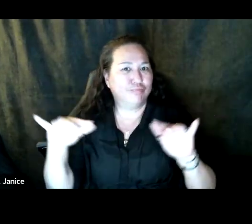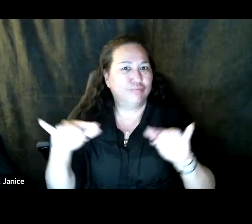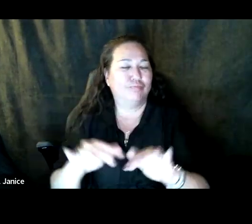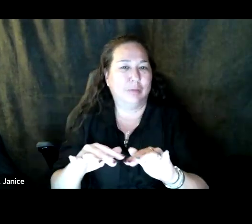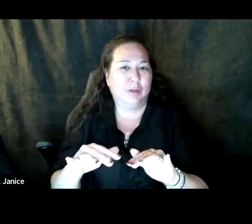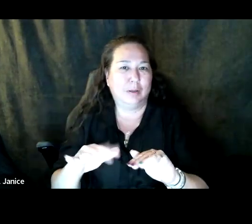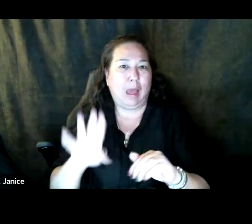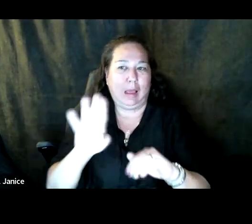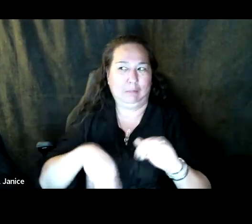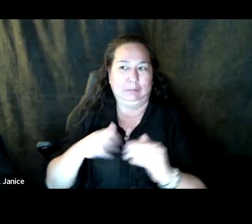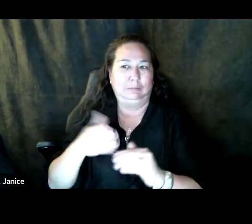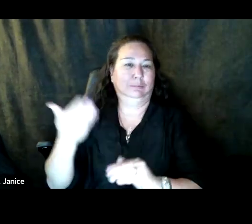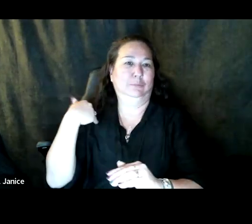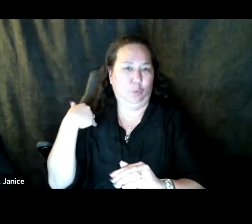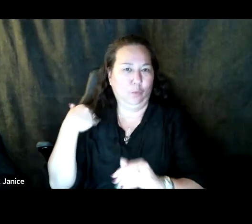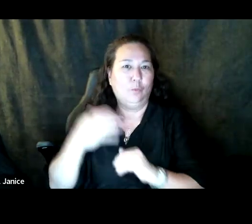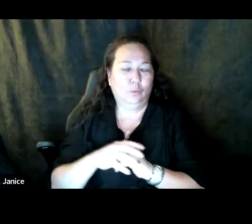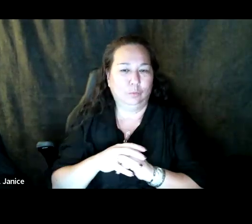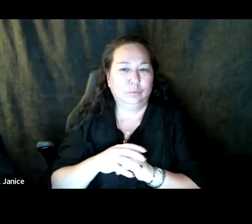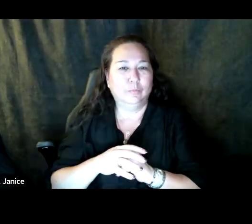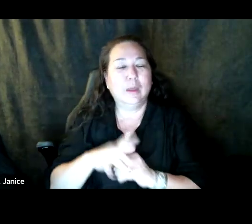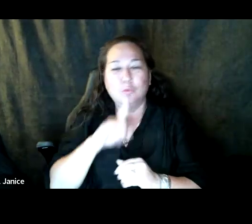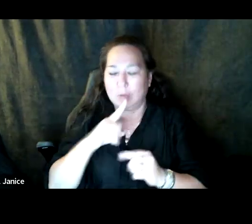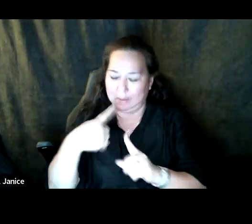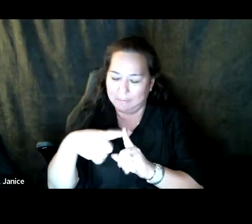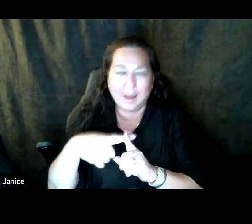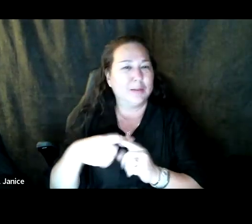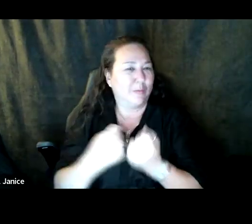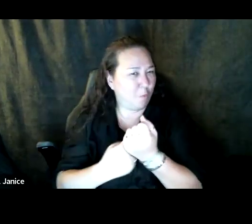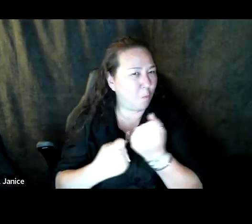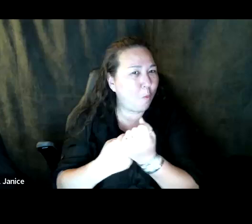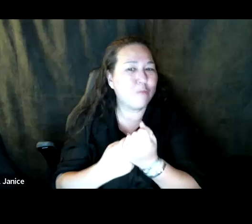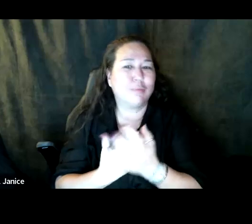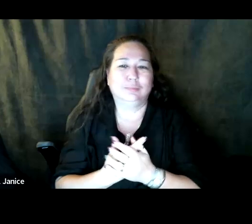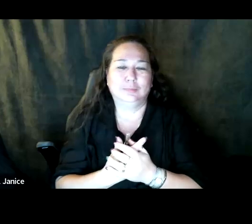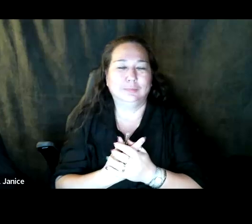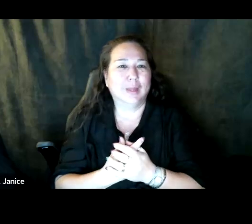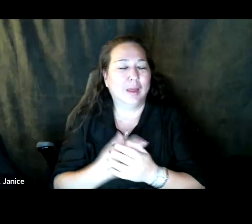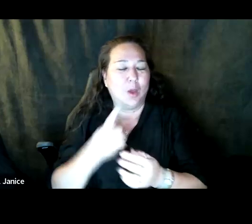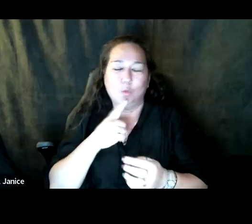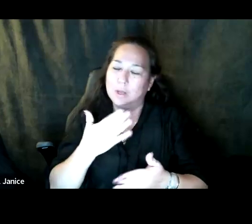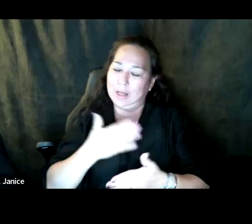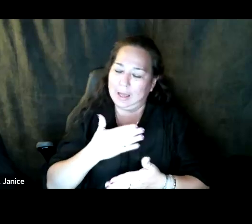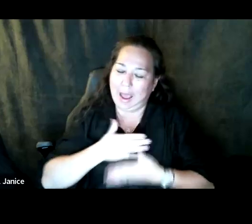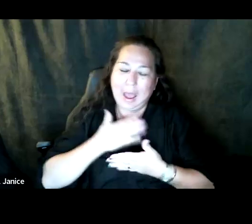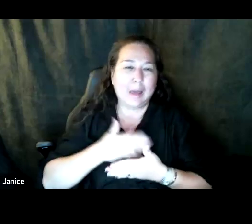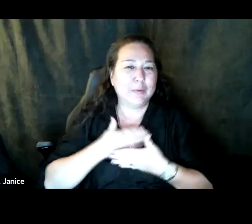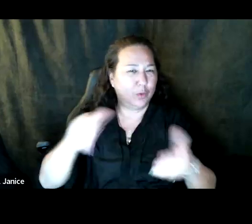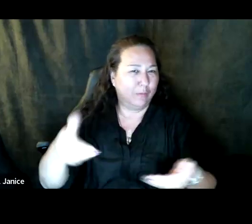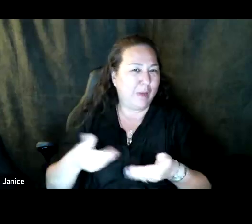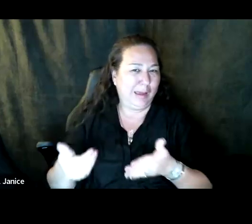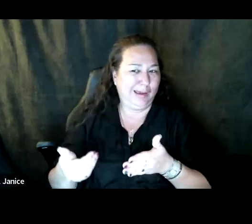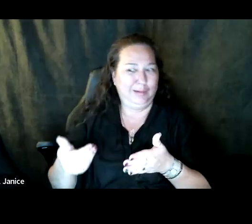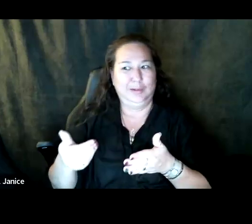And so it's very positive, reaffirming. We're thrilled to be able to invite so many students into our schools. And it